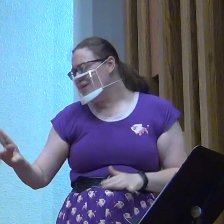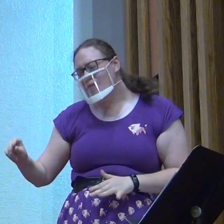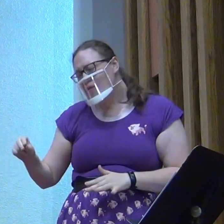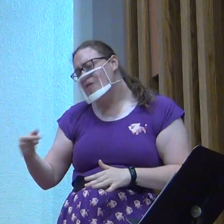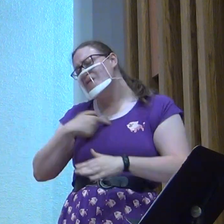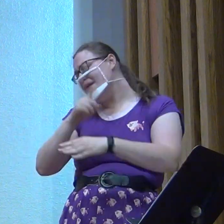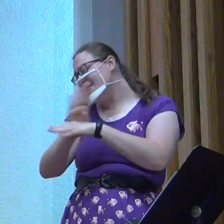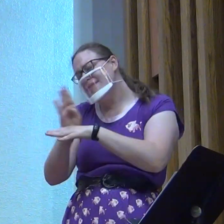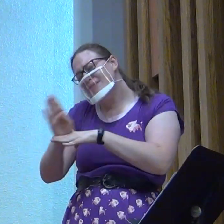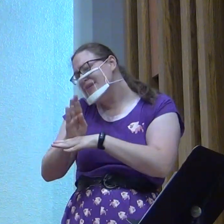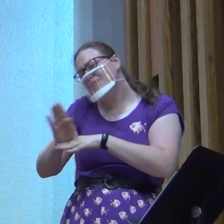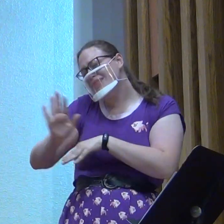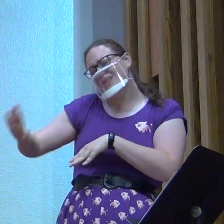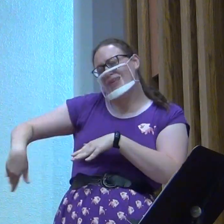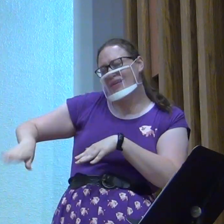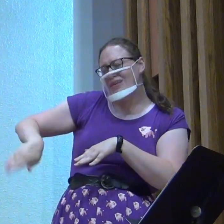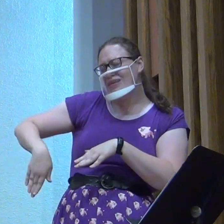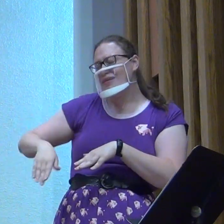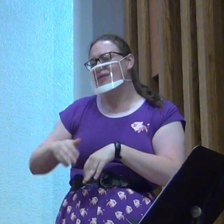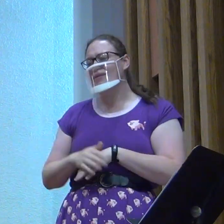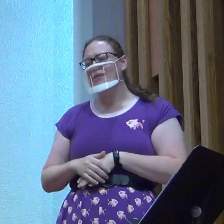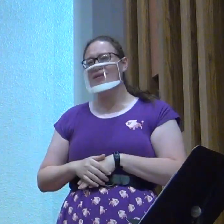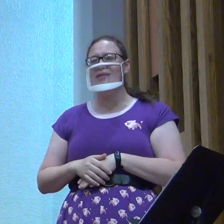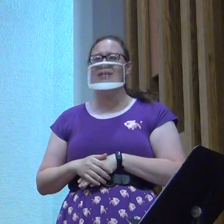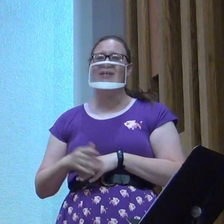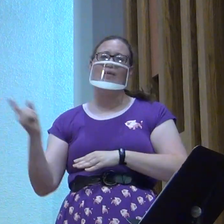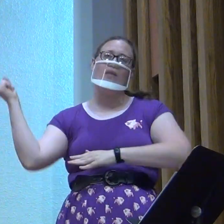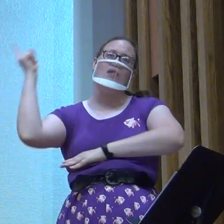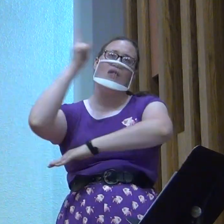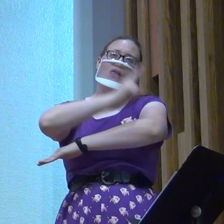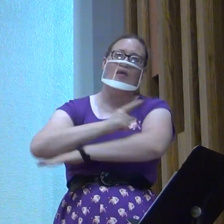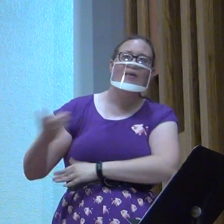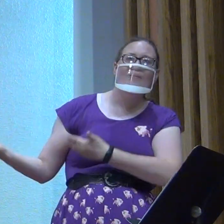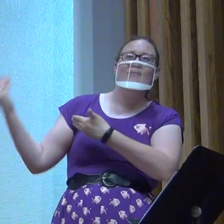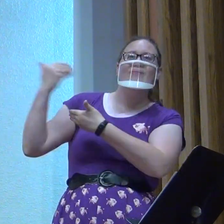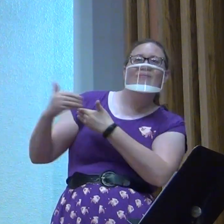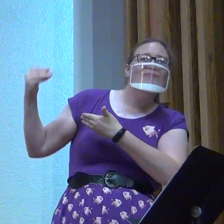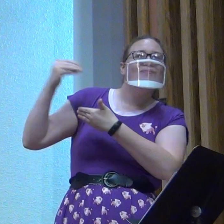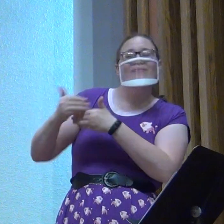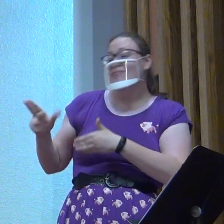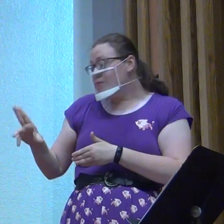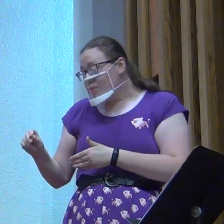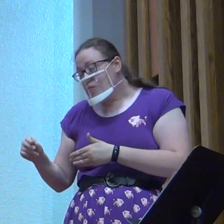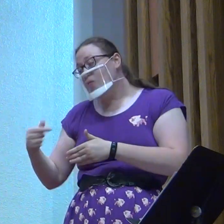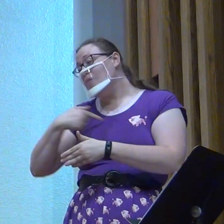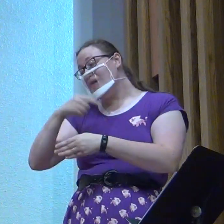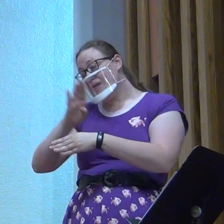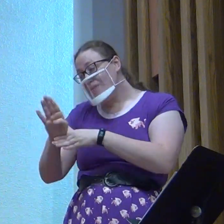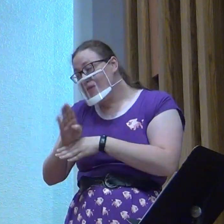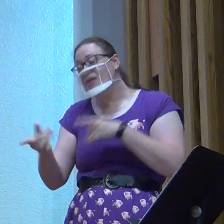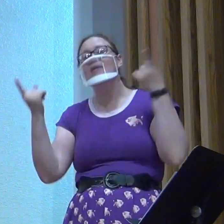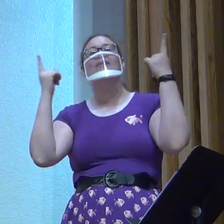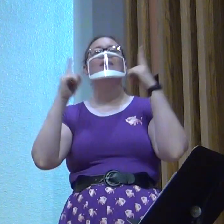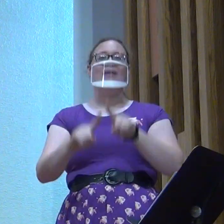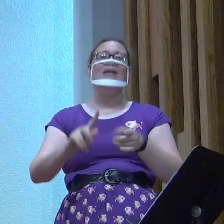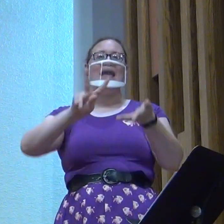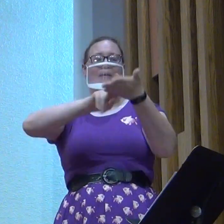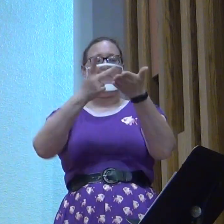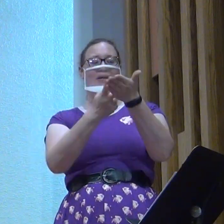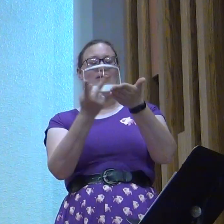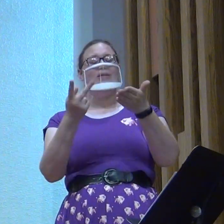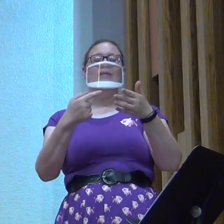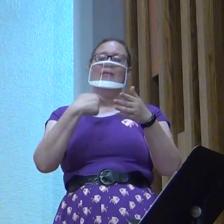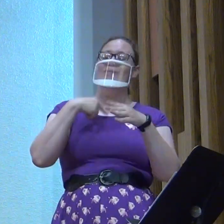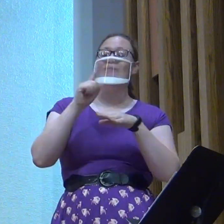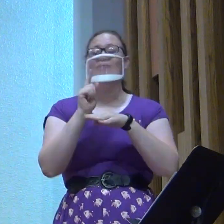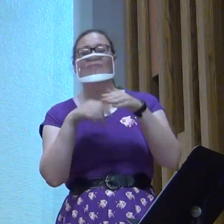I'm busy,' I said throughout the day. Finally, my son sauntered into the kitchen, head